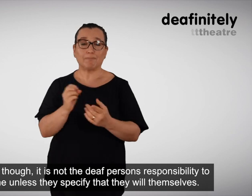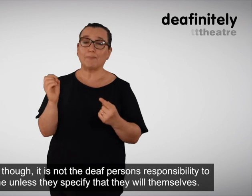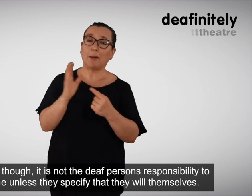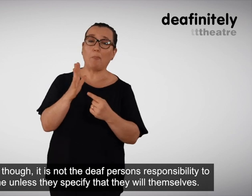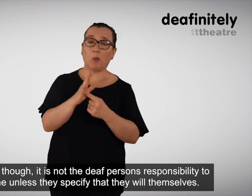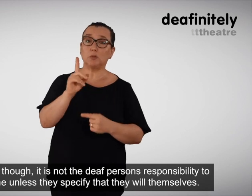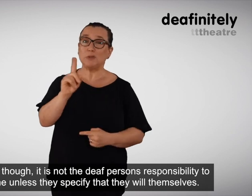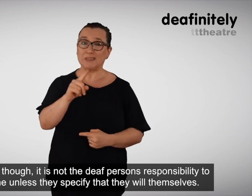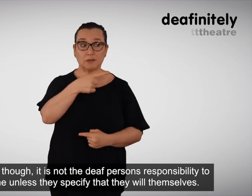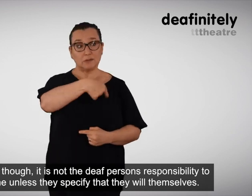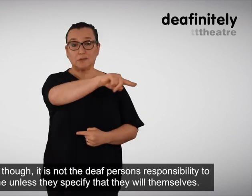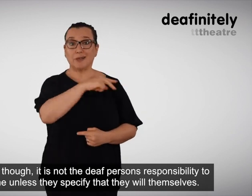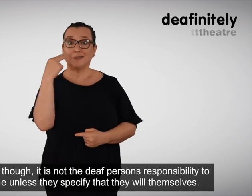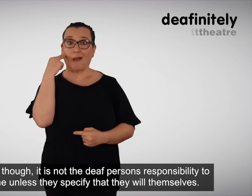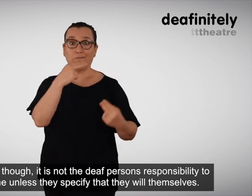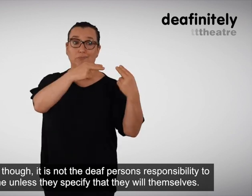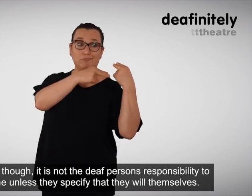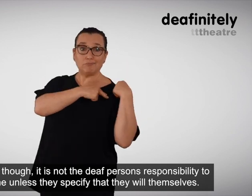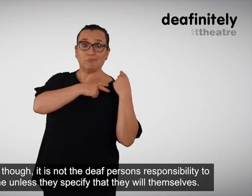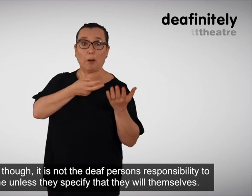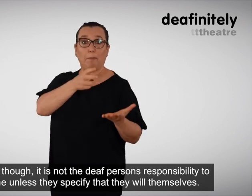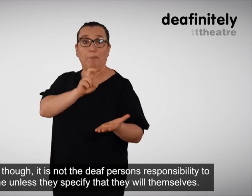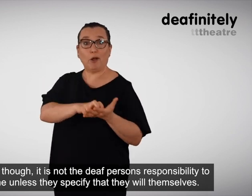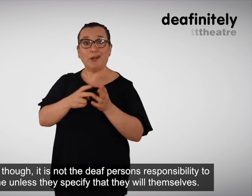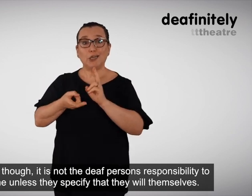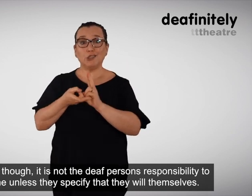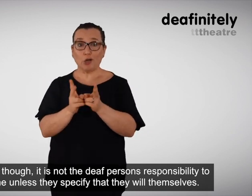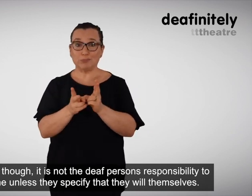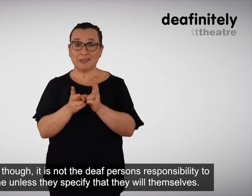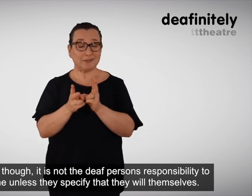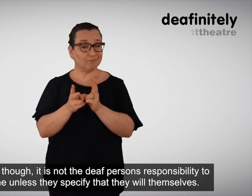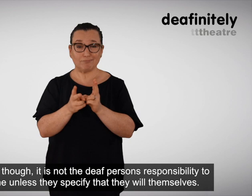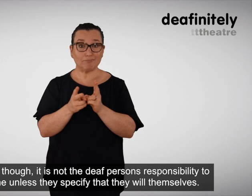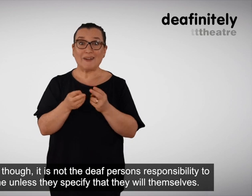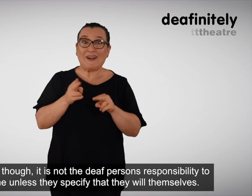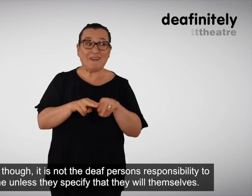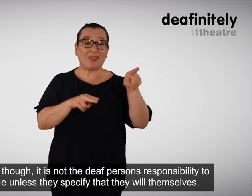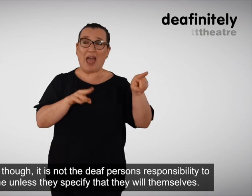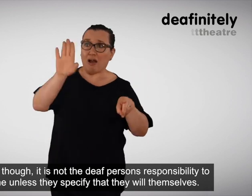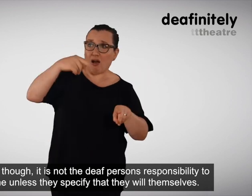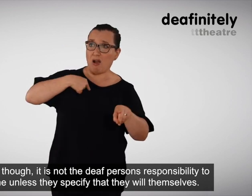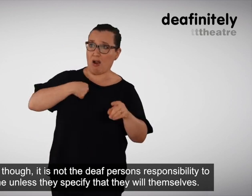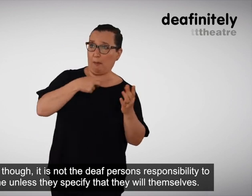Ultimately, though, it is not the deaf person's responsibility to book one unless they specify that they will